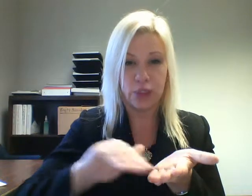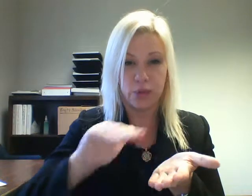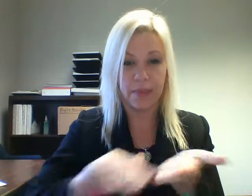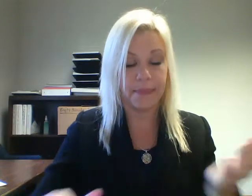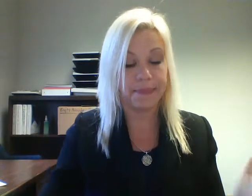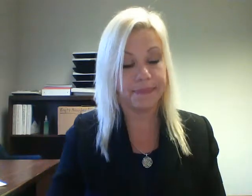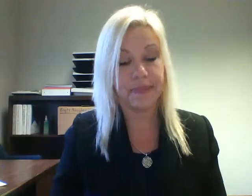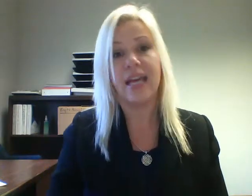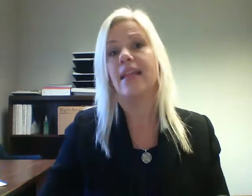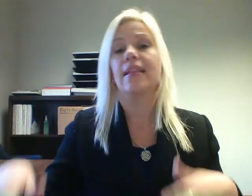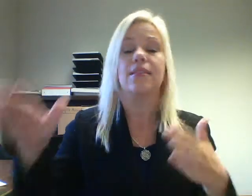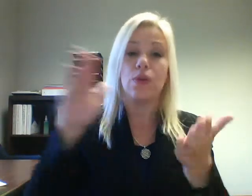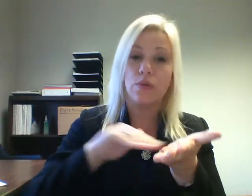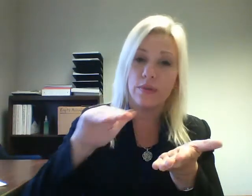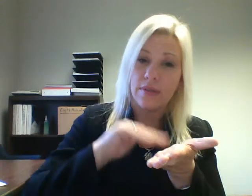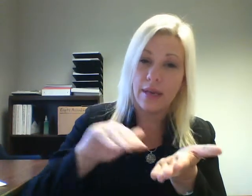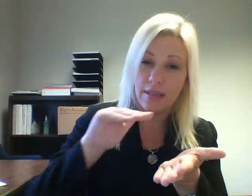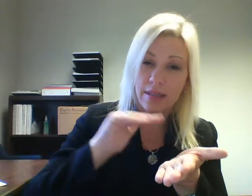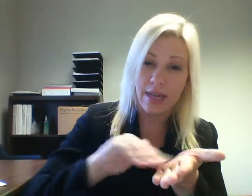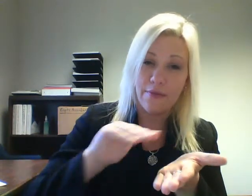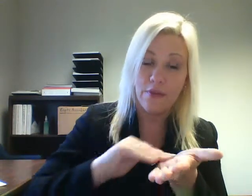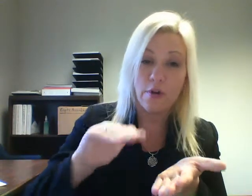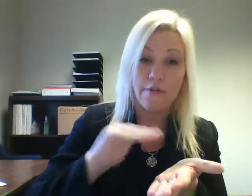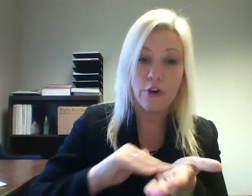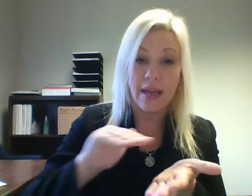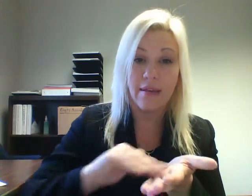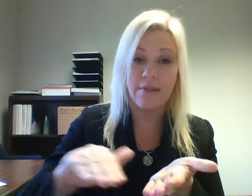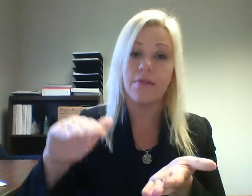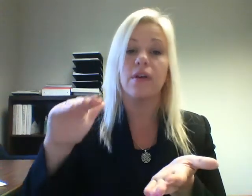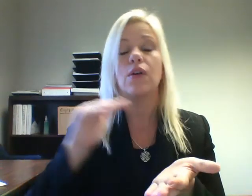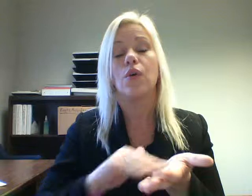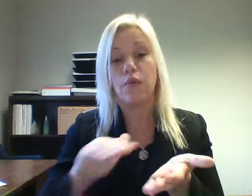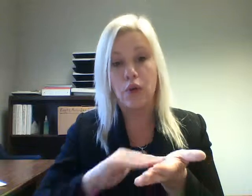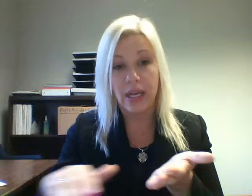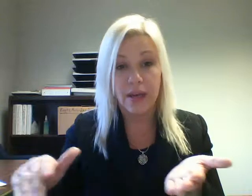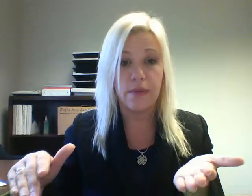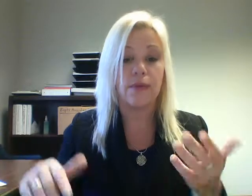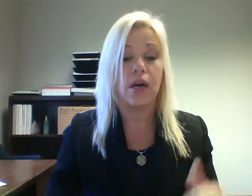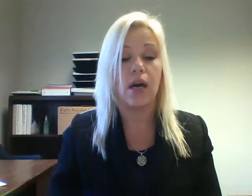excuse me. This is also the sign for forgive. Forgive.